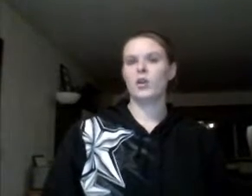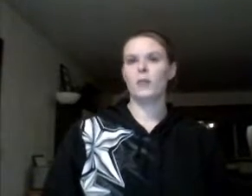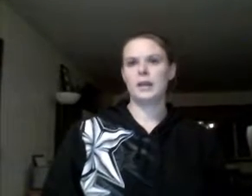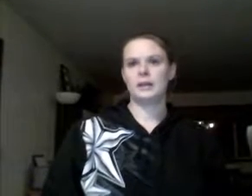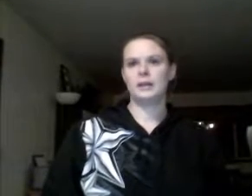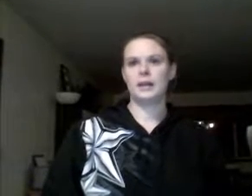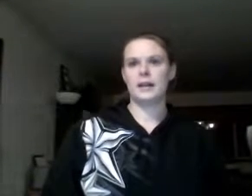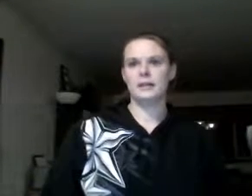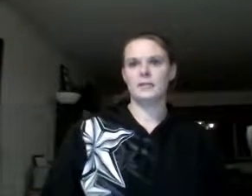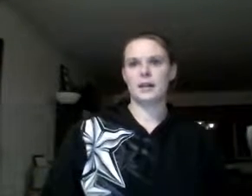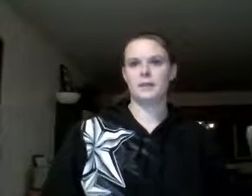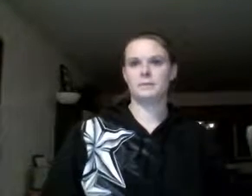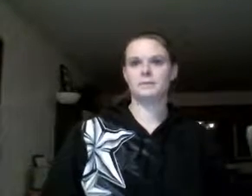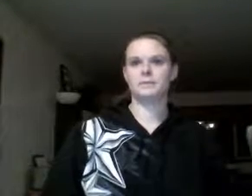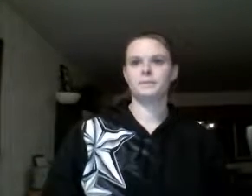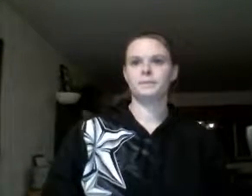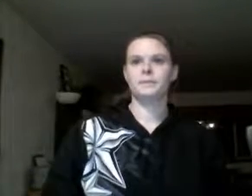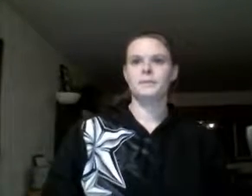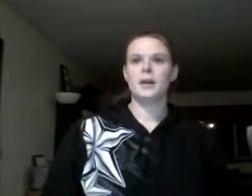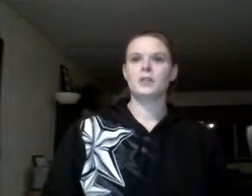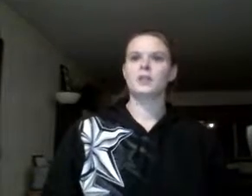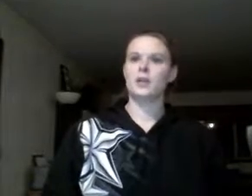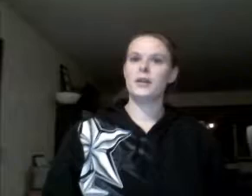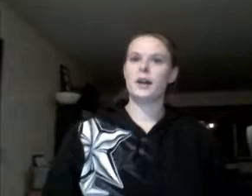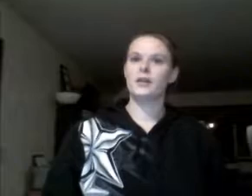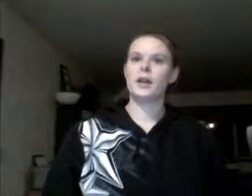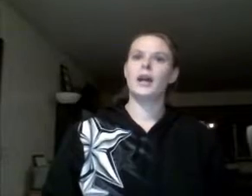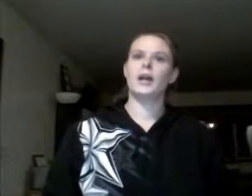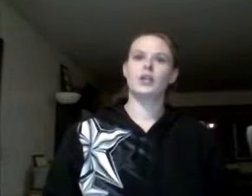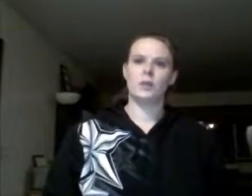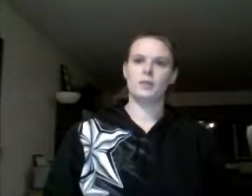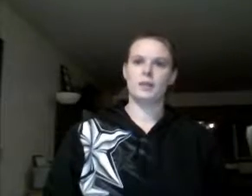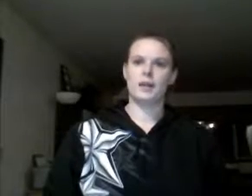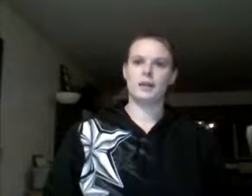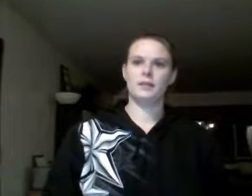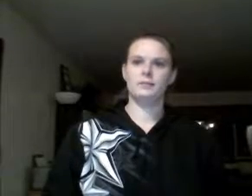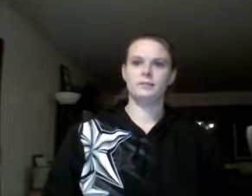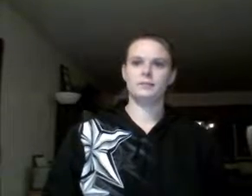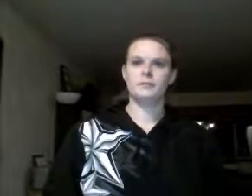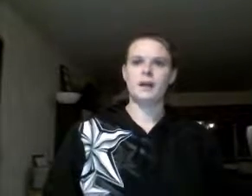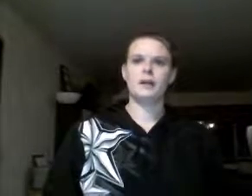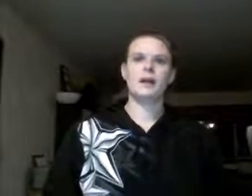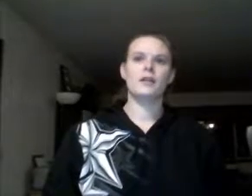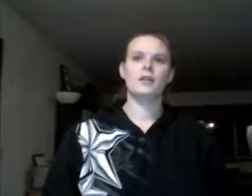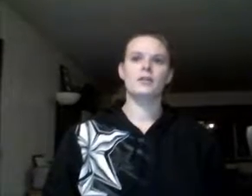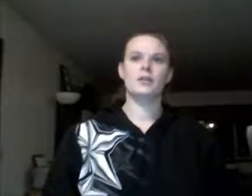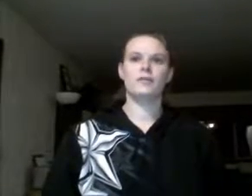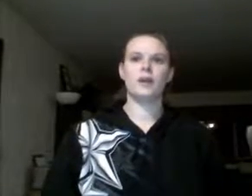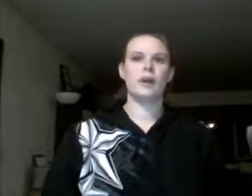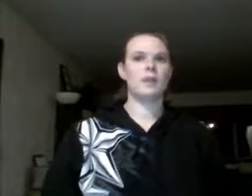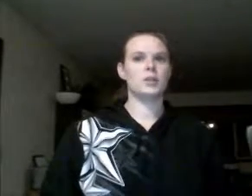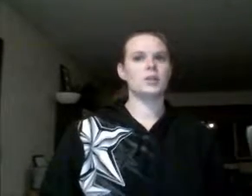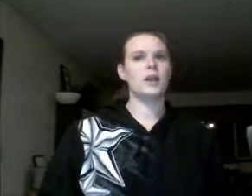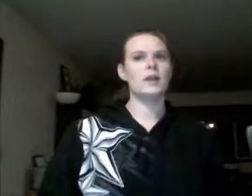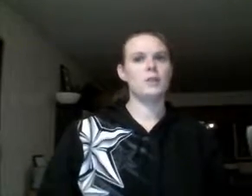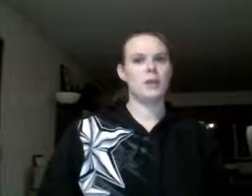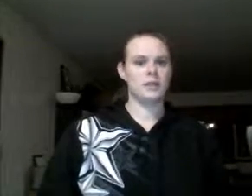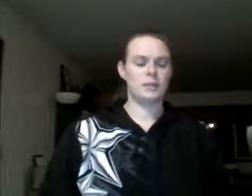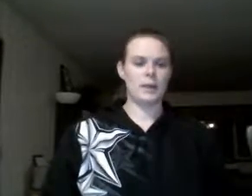waiting till the last minute. So slow down and enjoy the planning. Now that you can figure out how much time you have to spend on